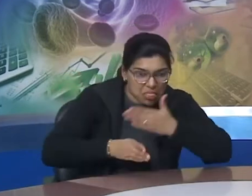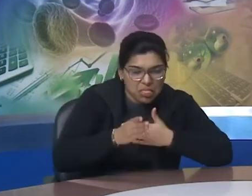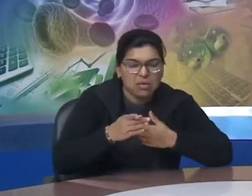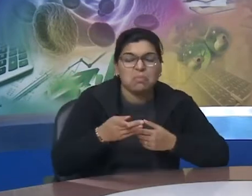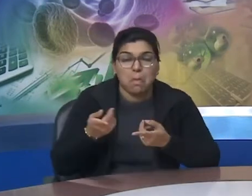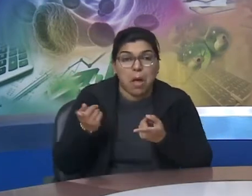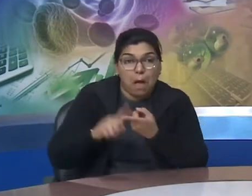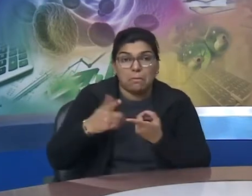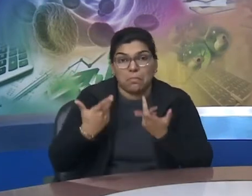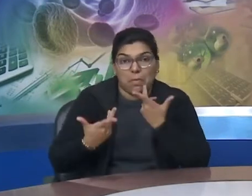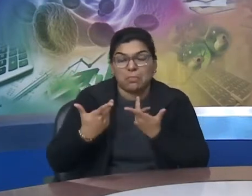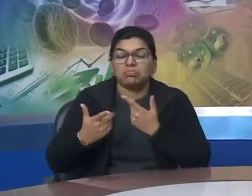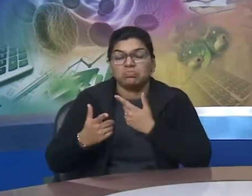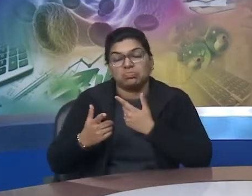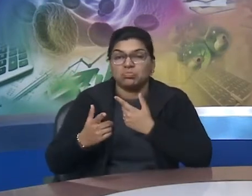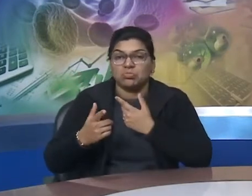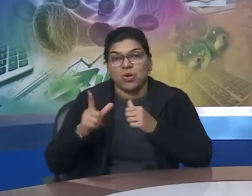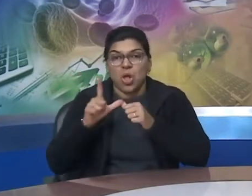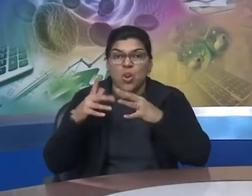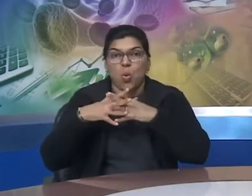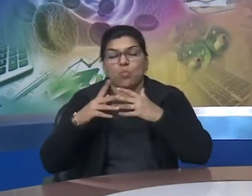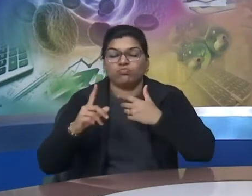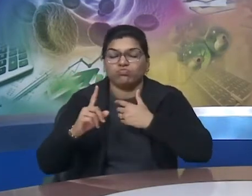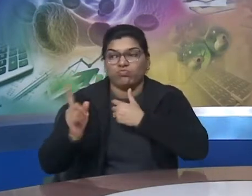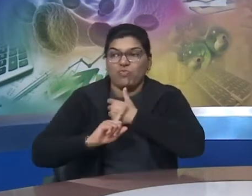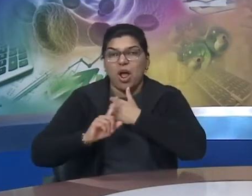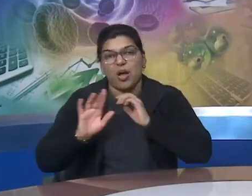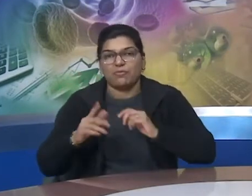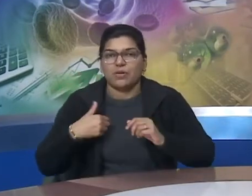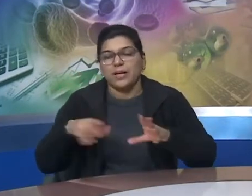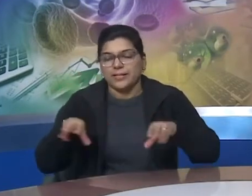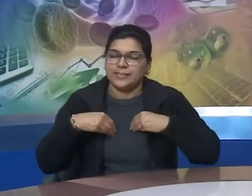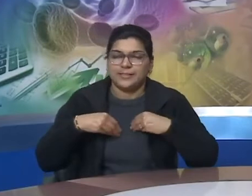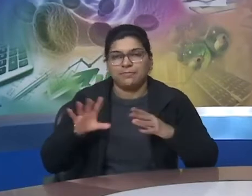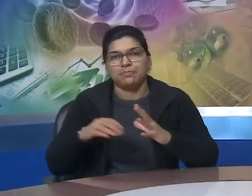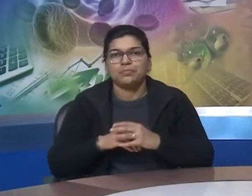said my master, but which